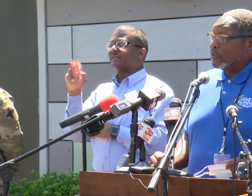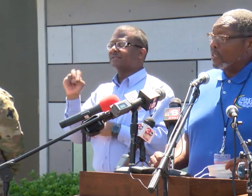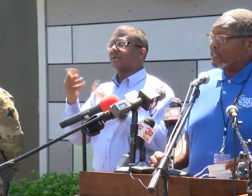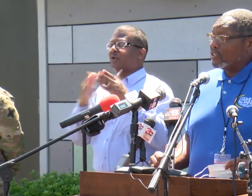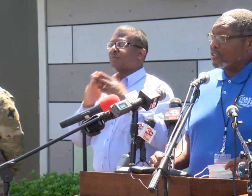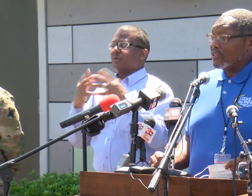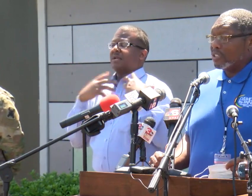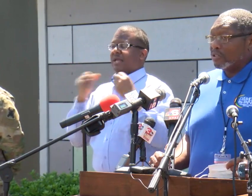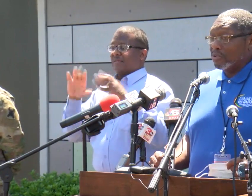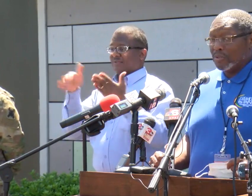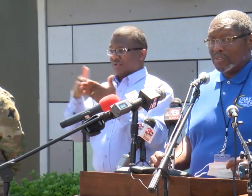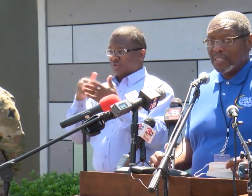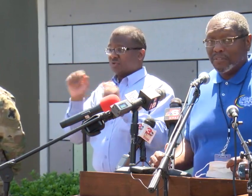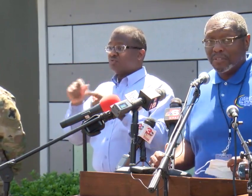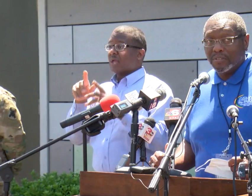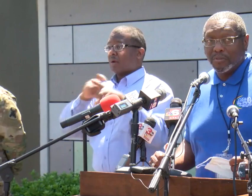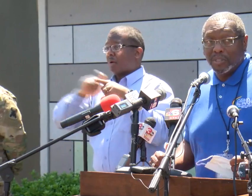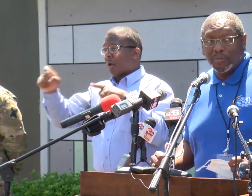call and pre-register at